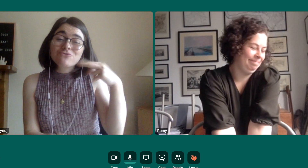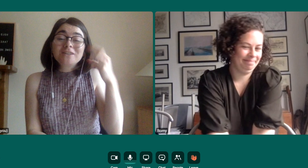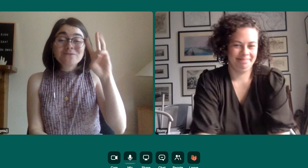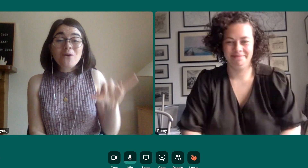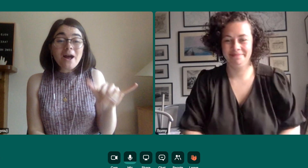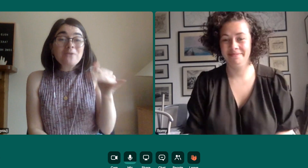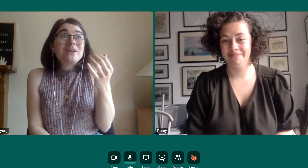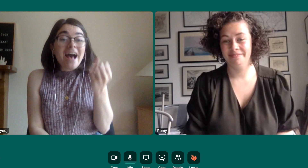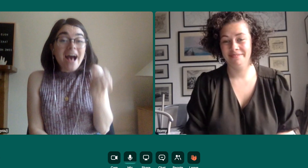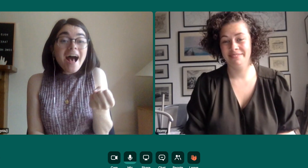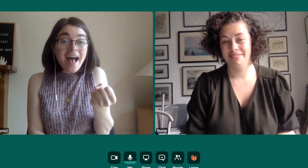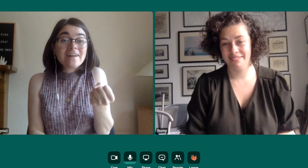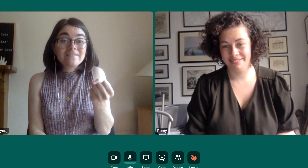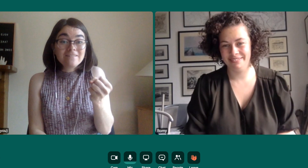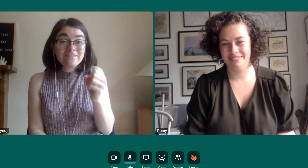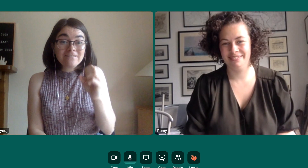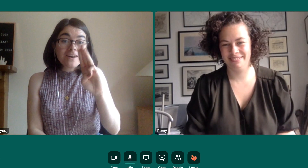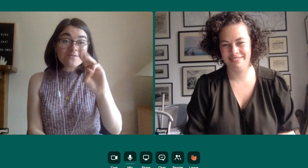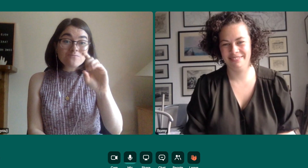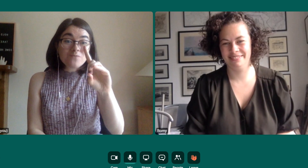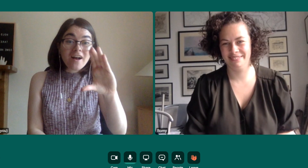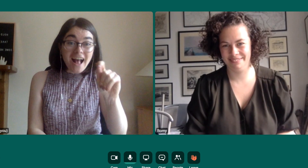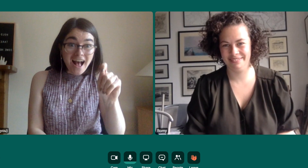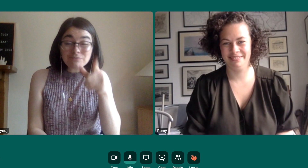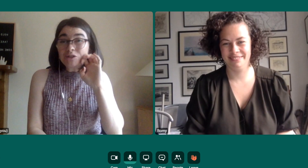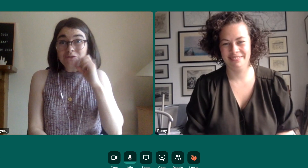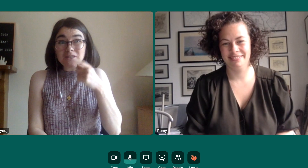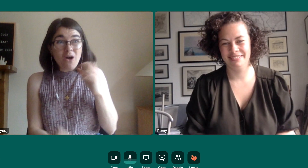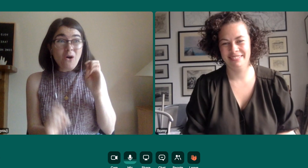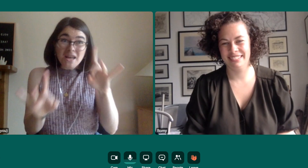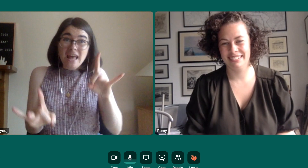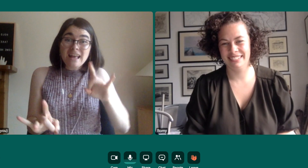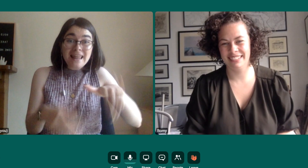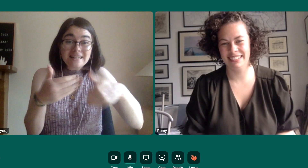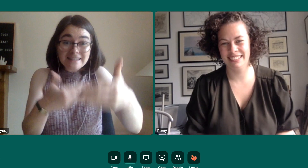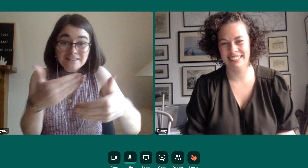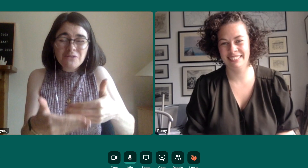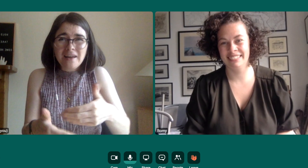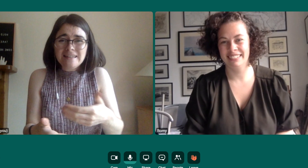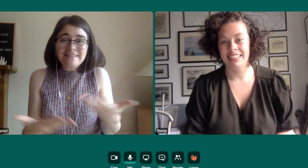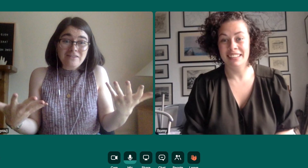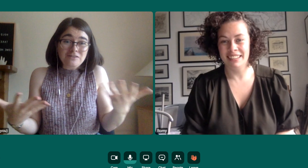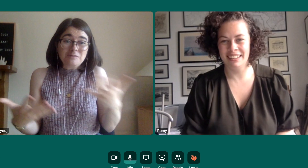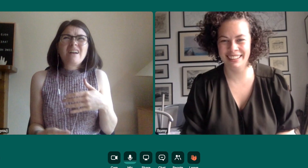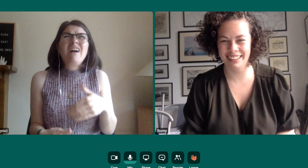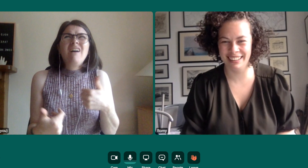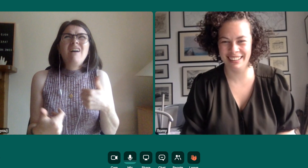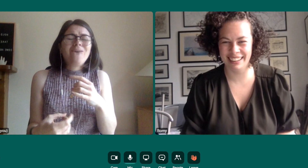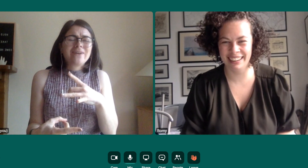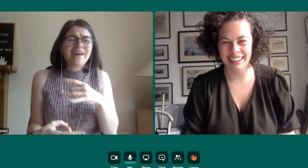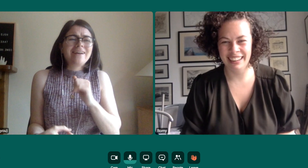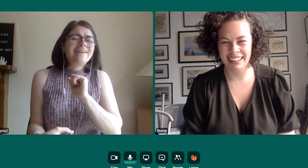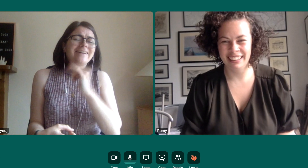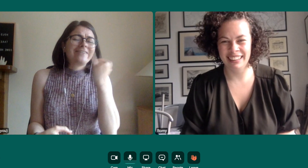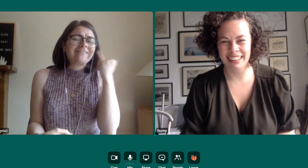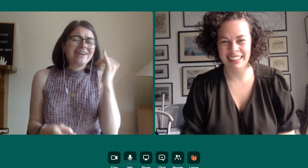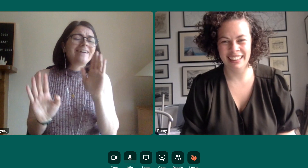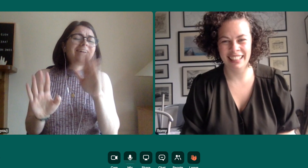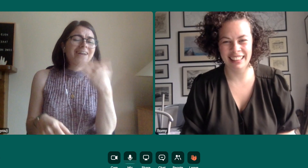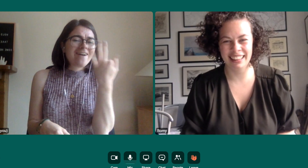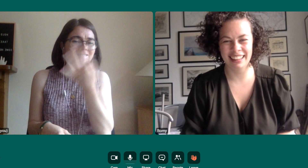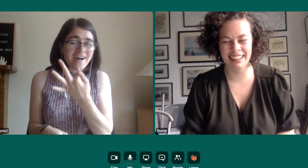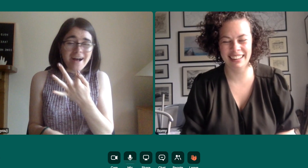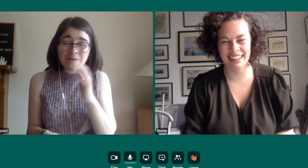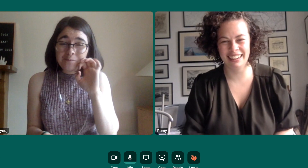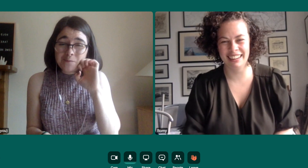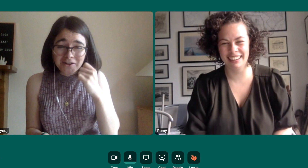that, rather than just be like, okay, Ciara, all right with your ideas. Truly no one else would probably put up with me for this